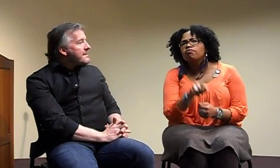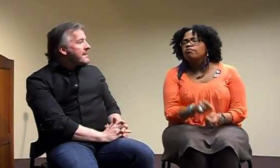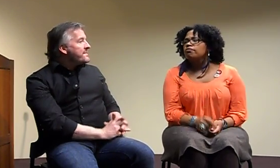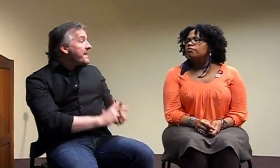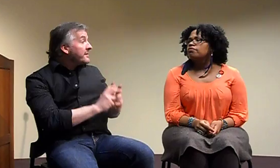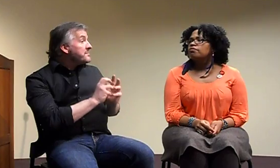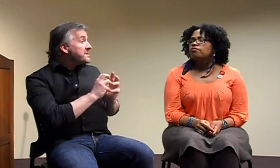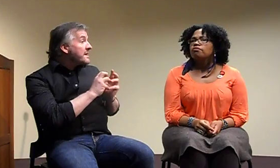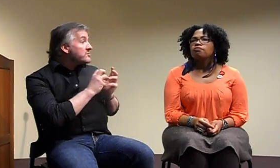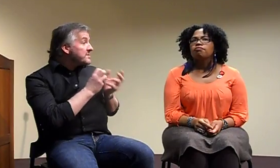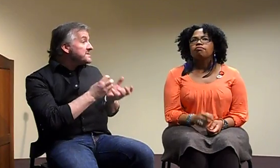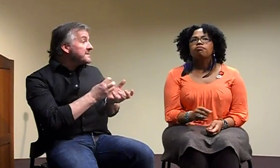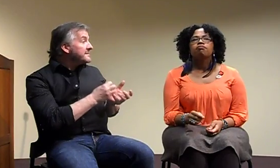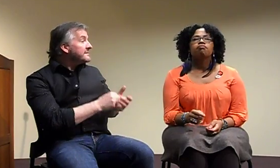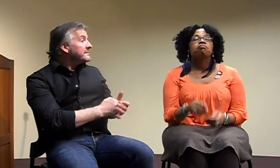And then I began reading